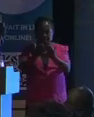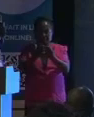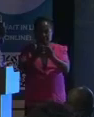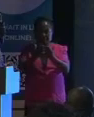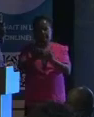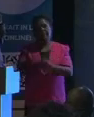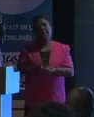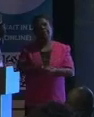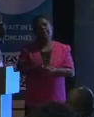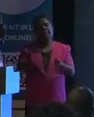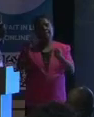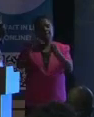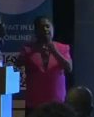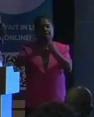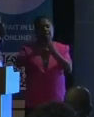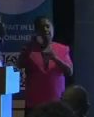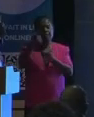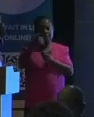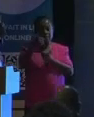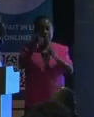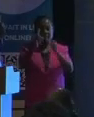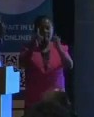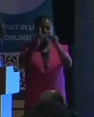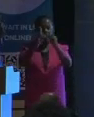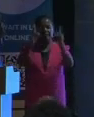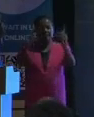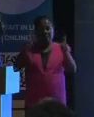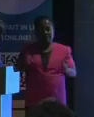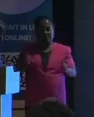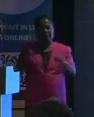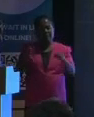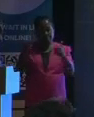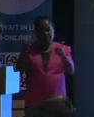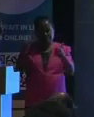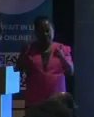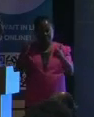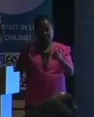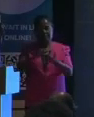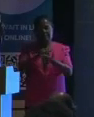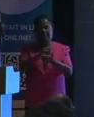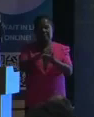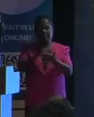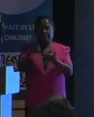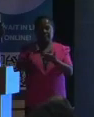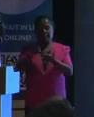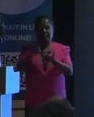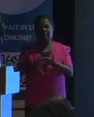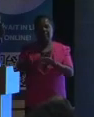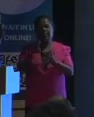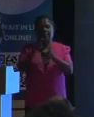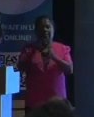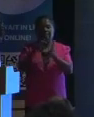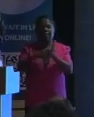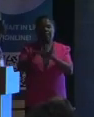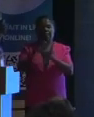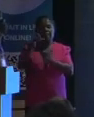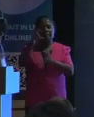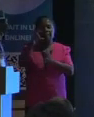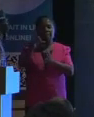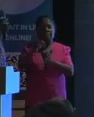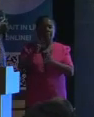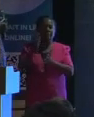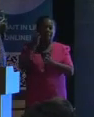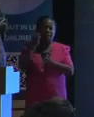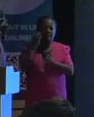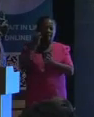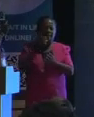referred to as the S6 form. It must be completed and enclosed with the IRC copies of statement of earnings when they are returned